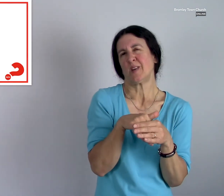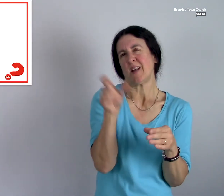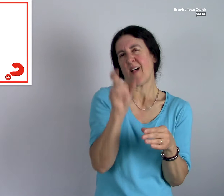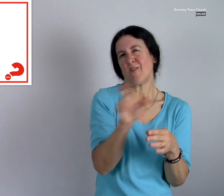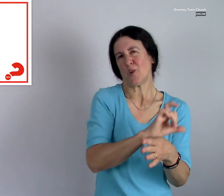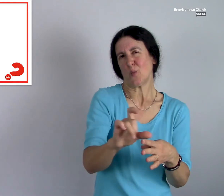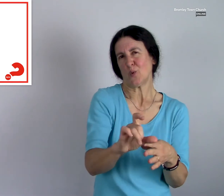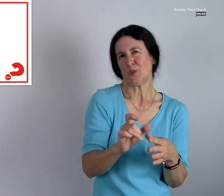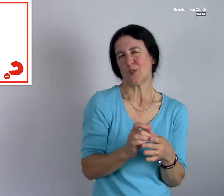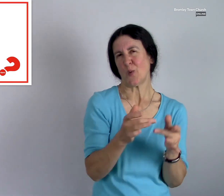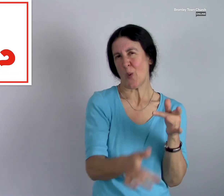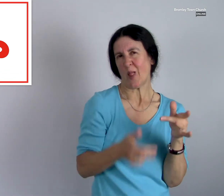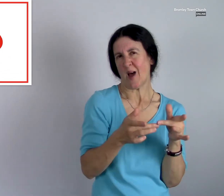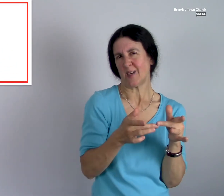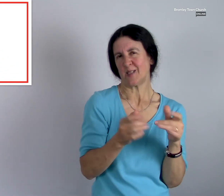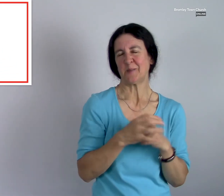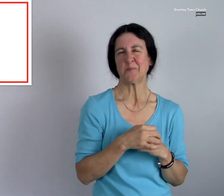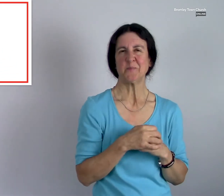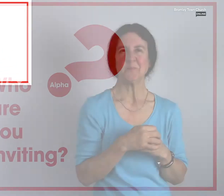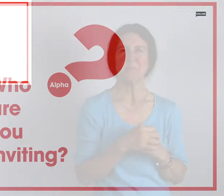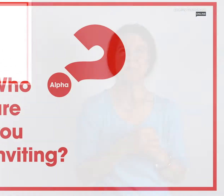Alpha course.